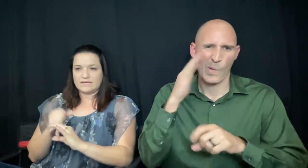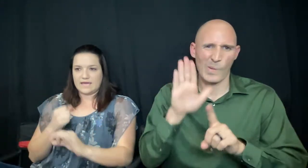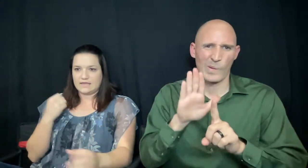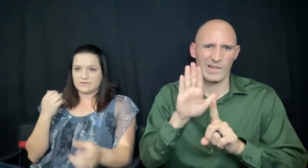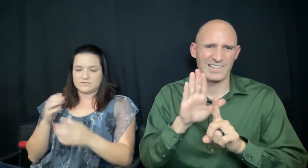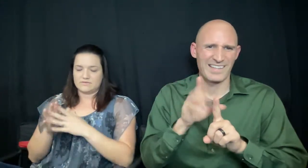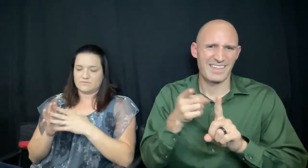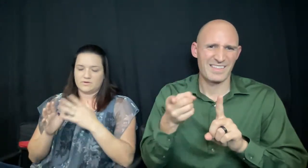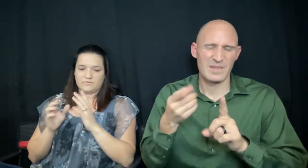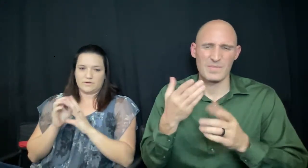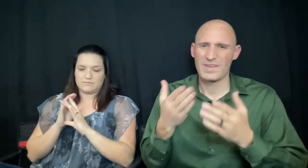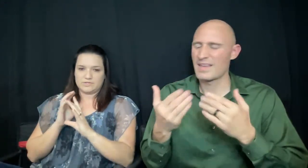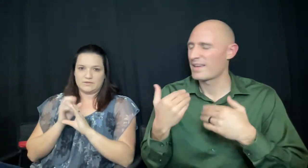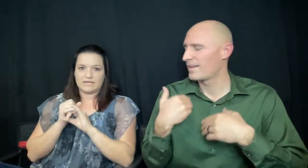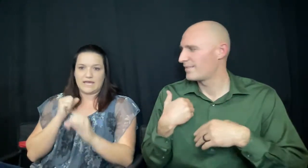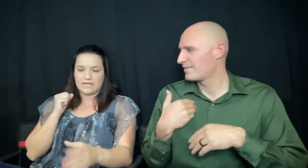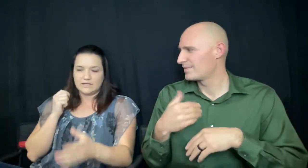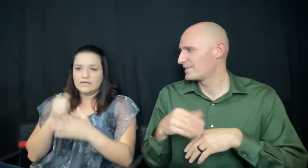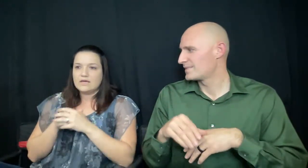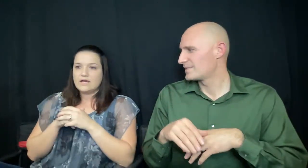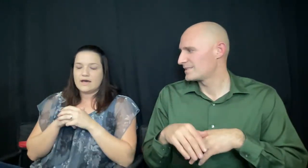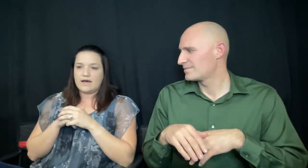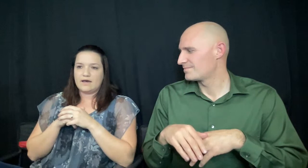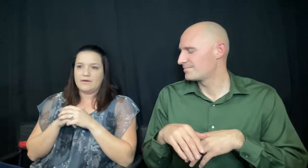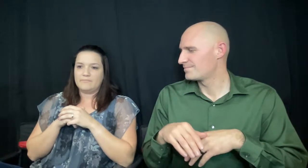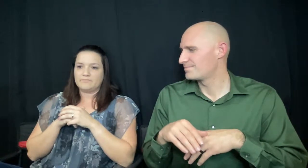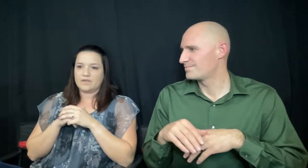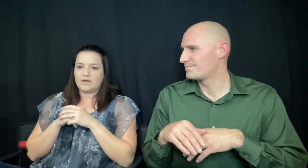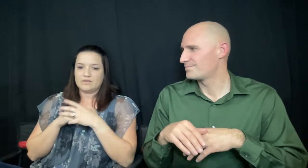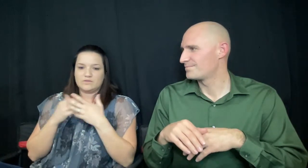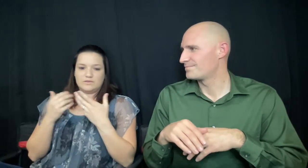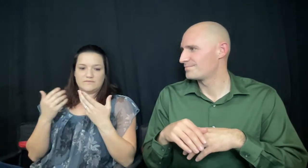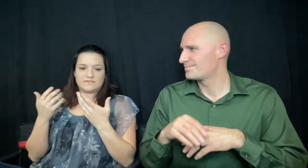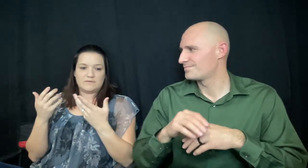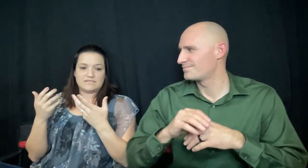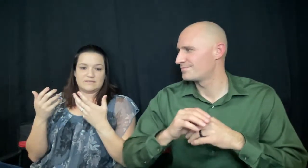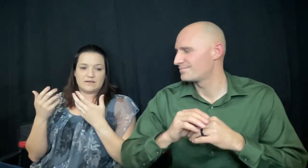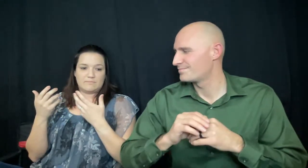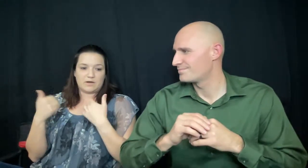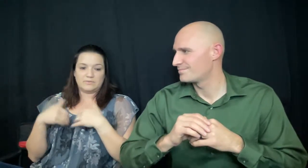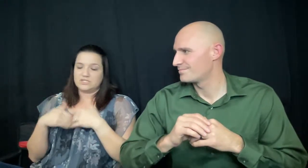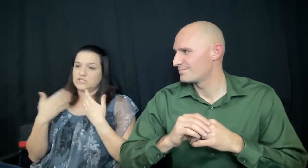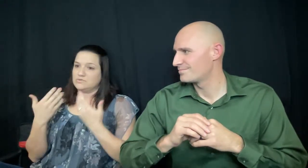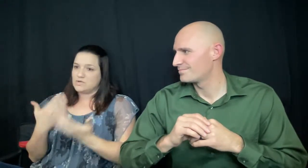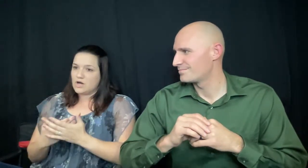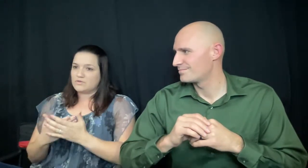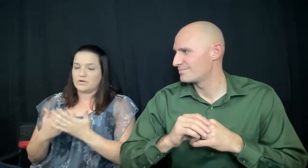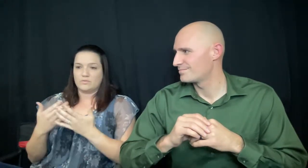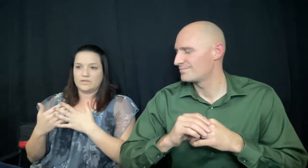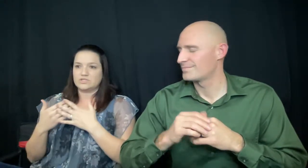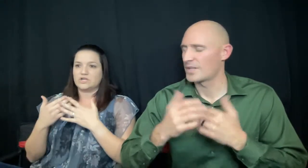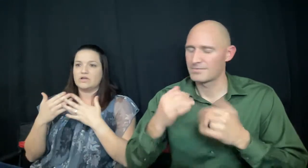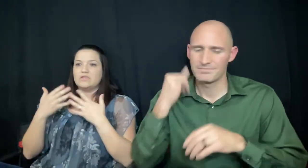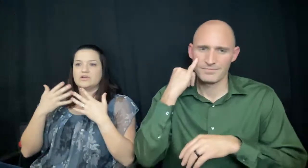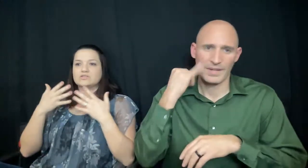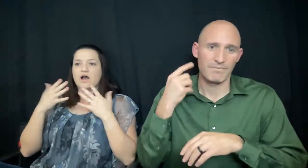cane. There's a word for it, I'm sure. The cane. If somebody's paraplegic, they're in a wheelchair. There's